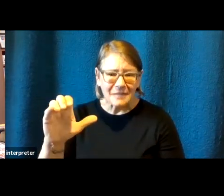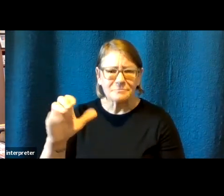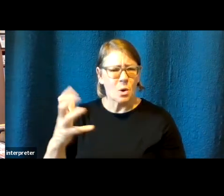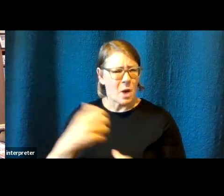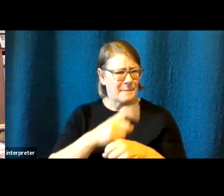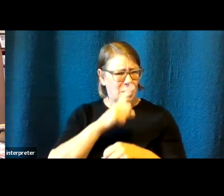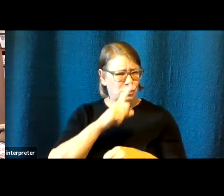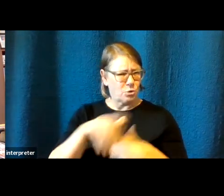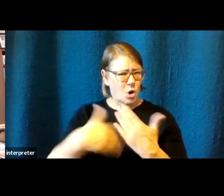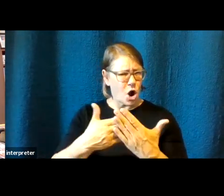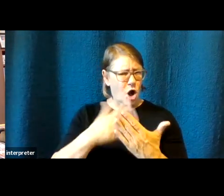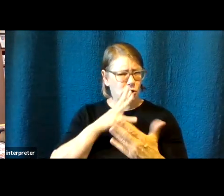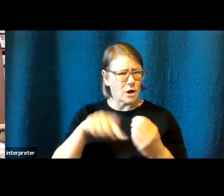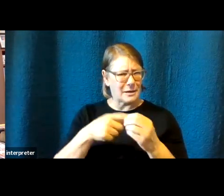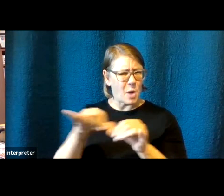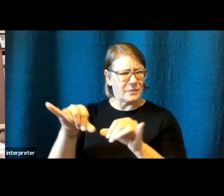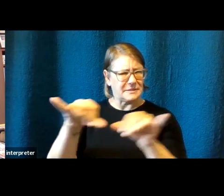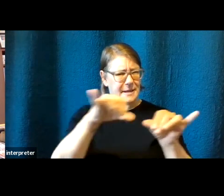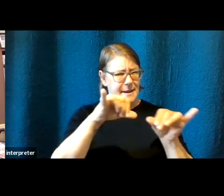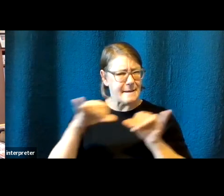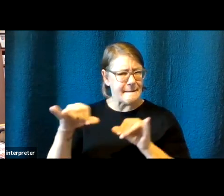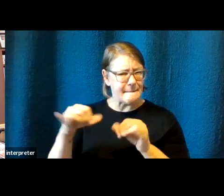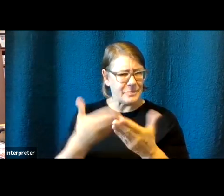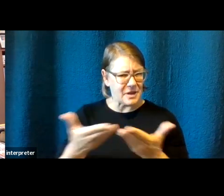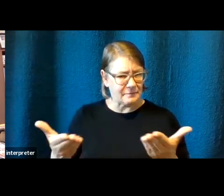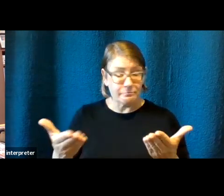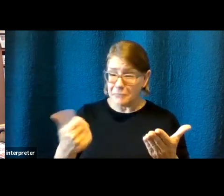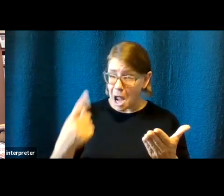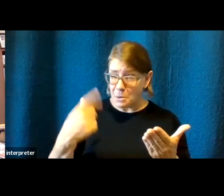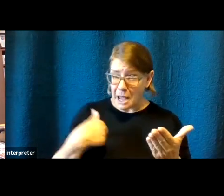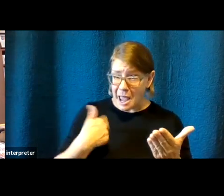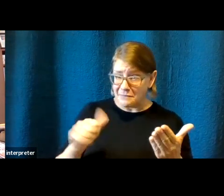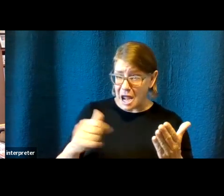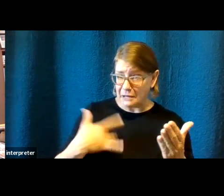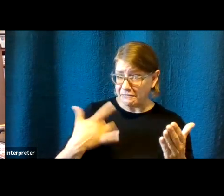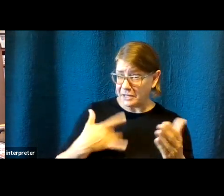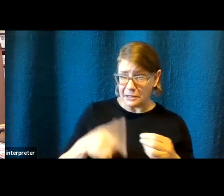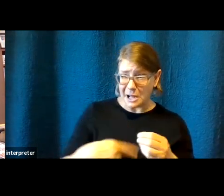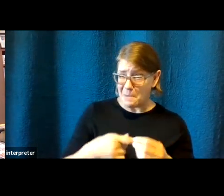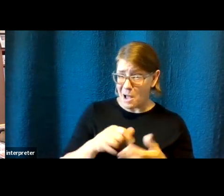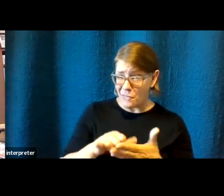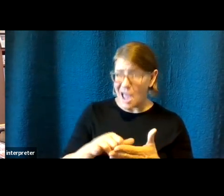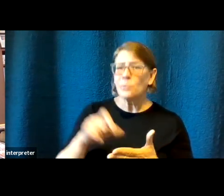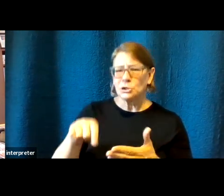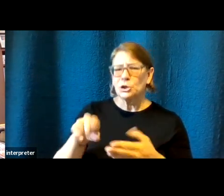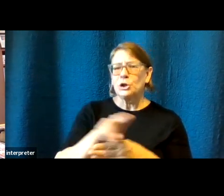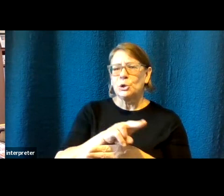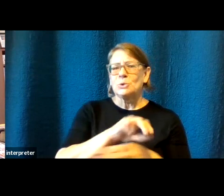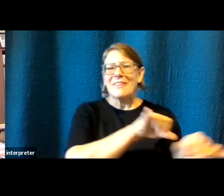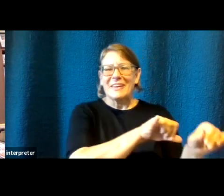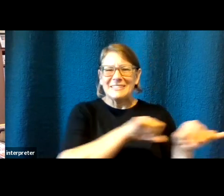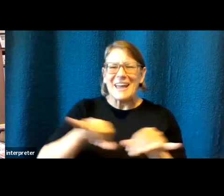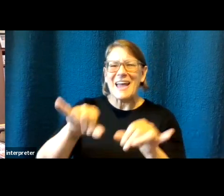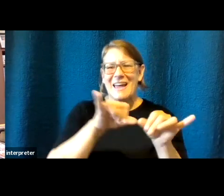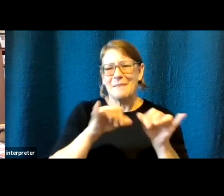make sure we're all talking about the same thing. Does anybody have any feeling about that? We should be using the same language.